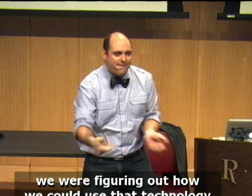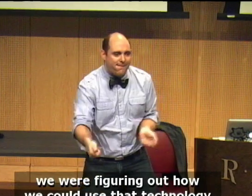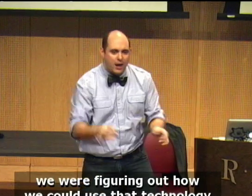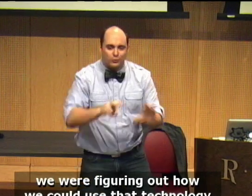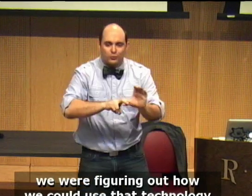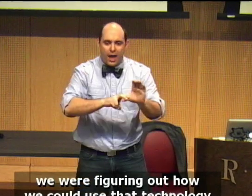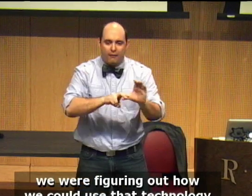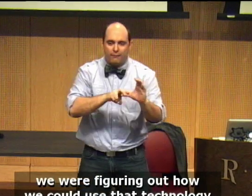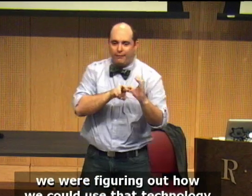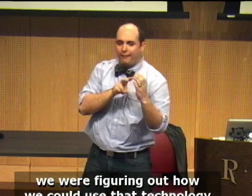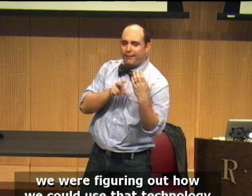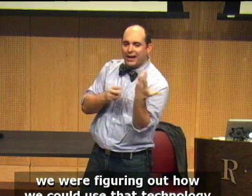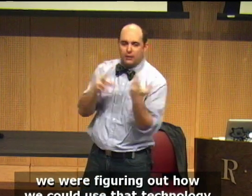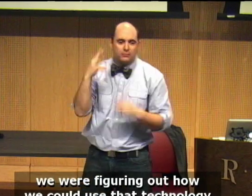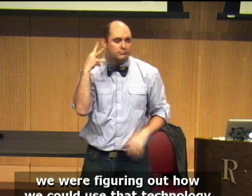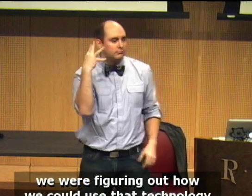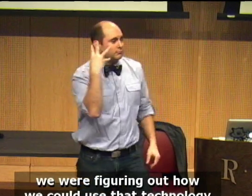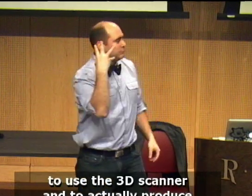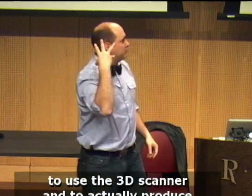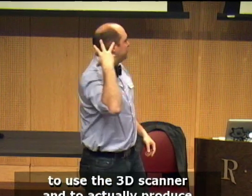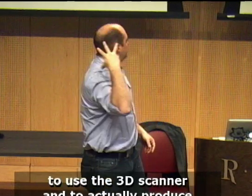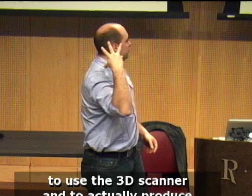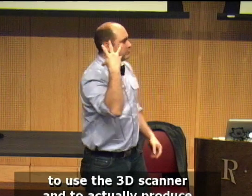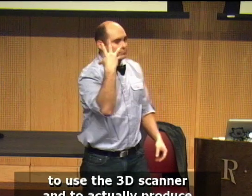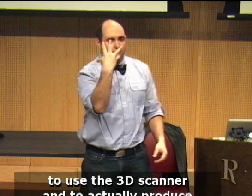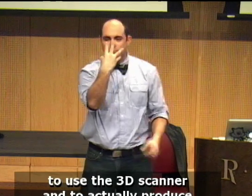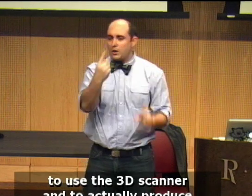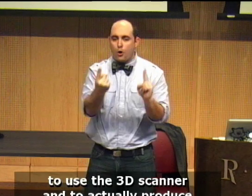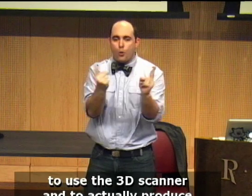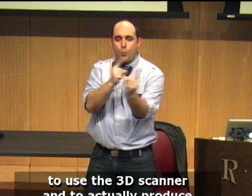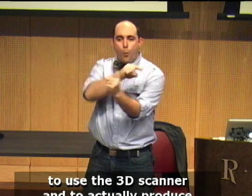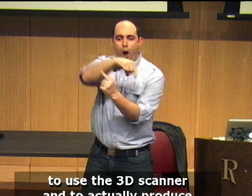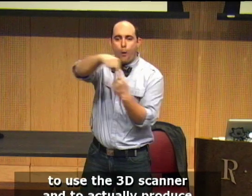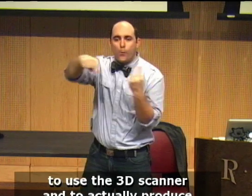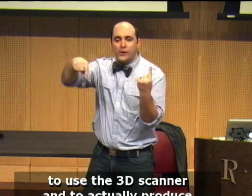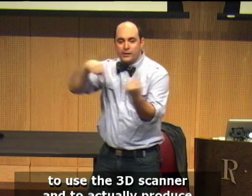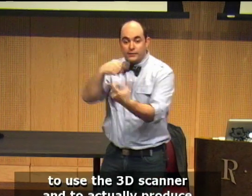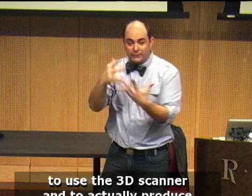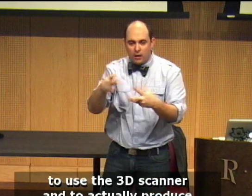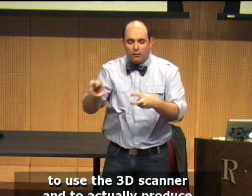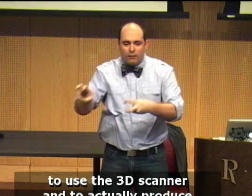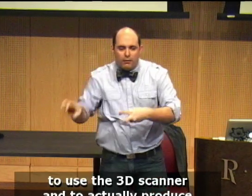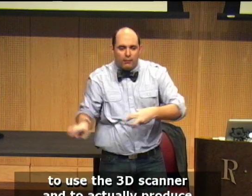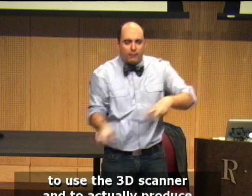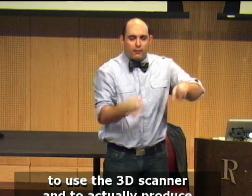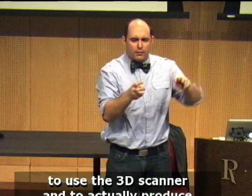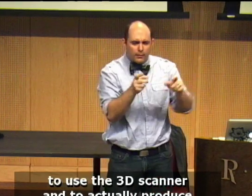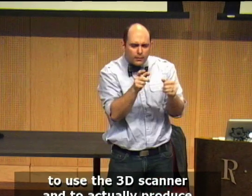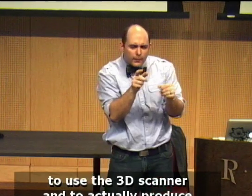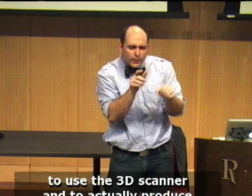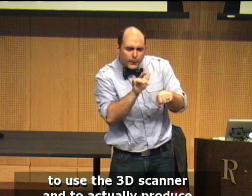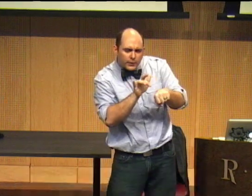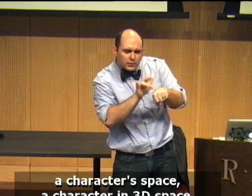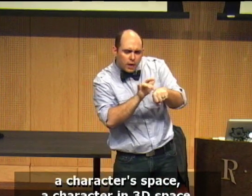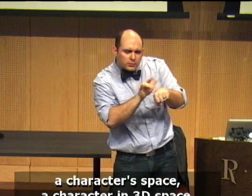that technology to use the 3D scanner and to actually produce a